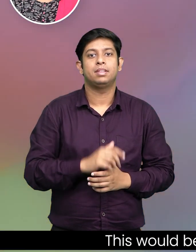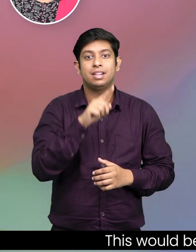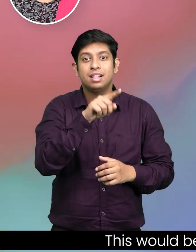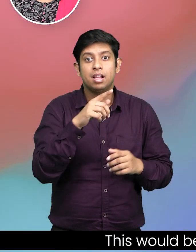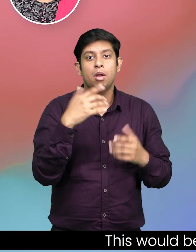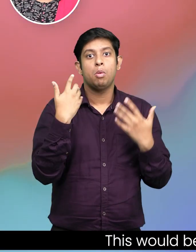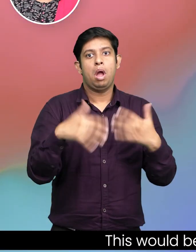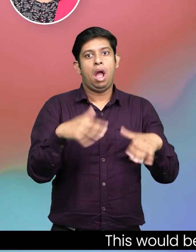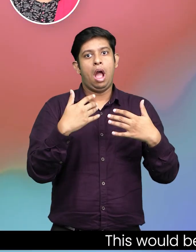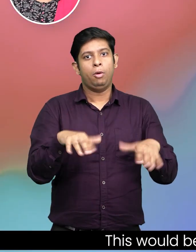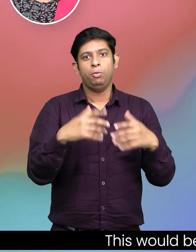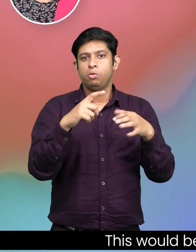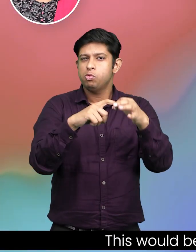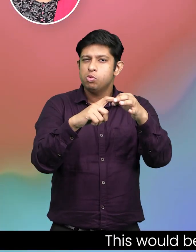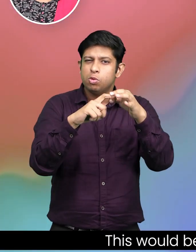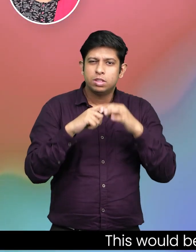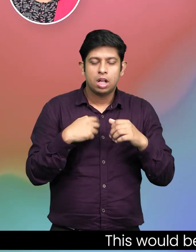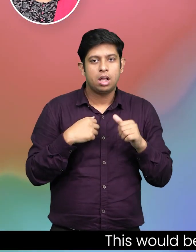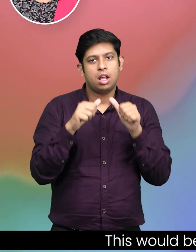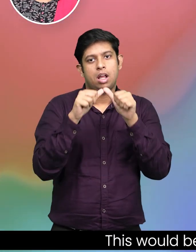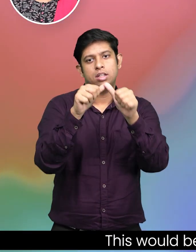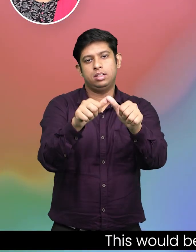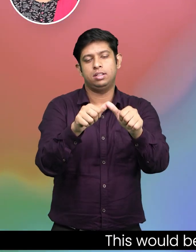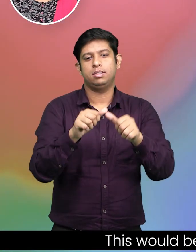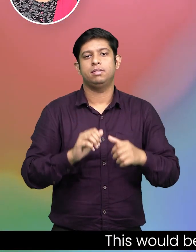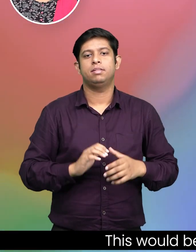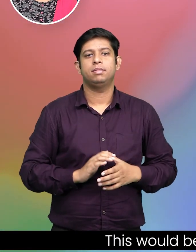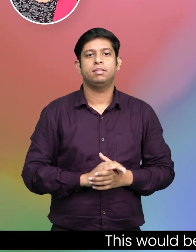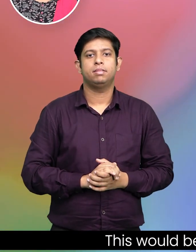This would be an amazing question to answer.